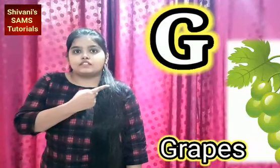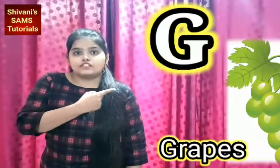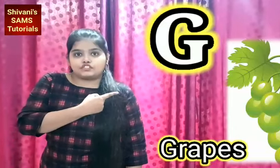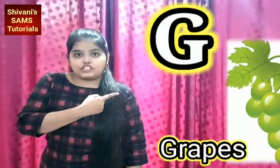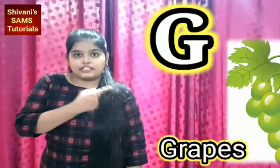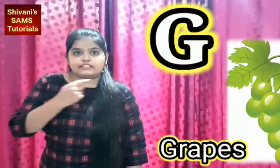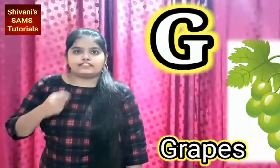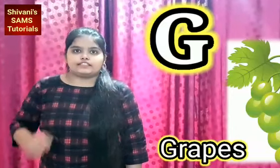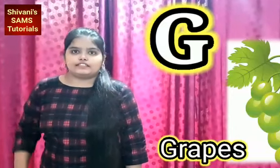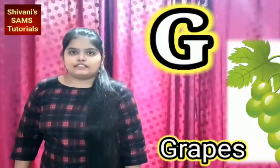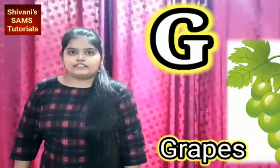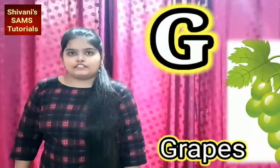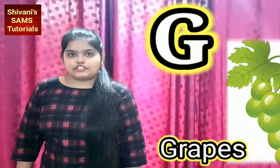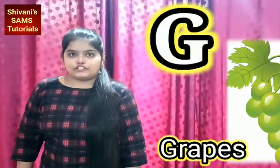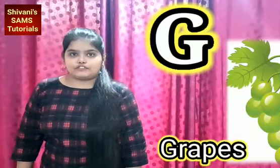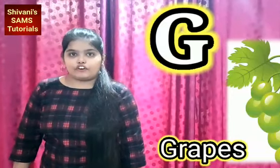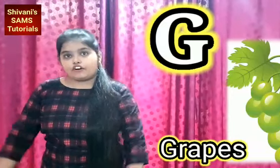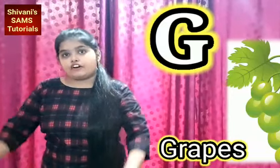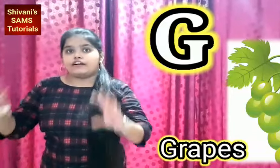G for